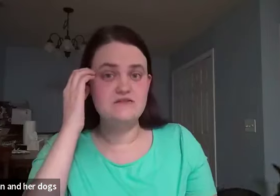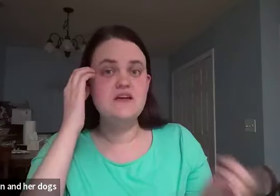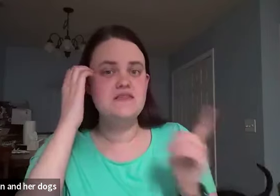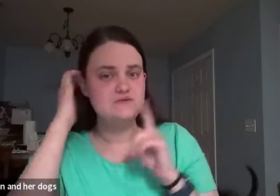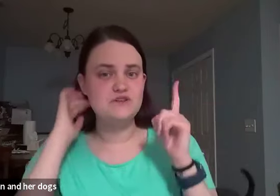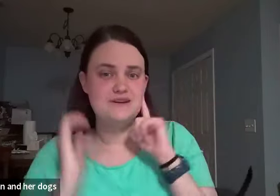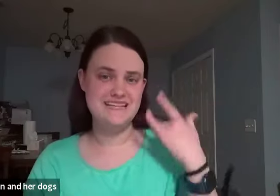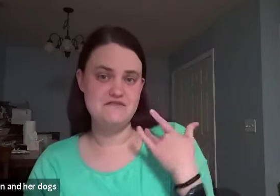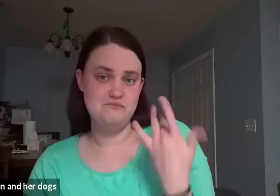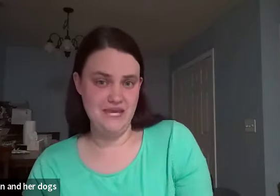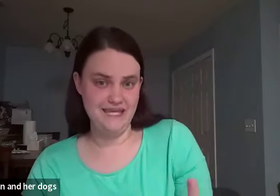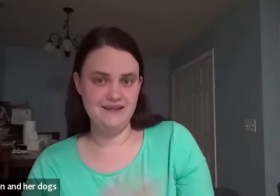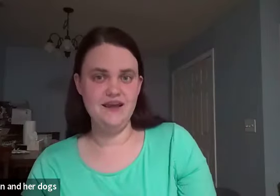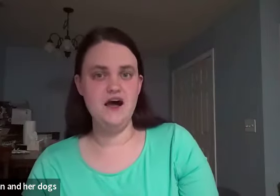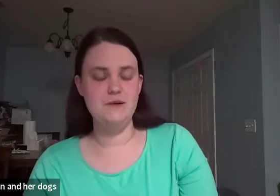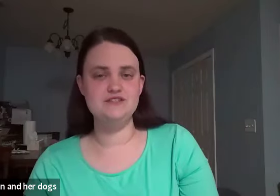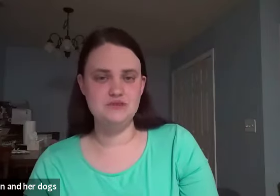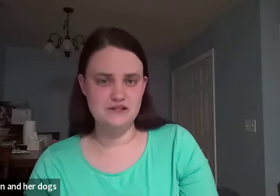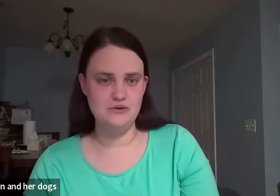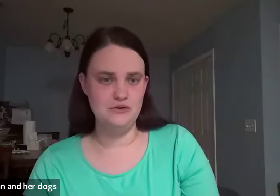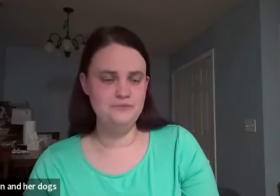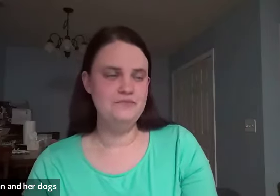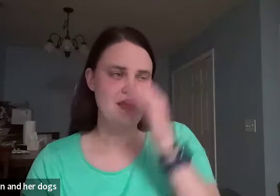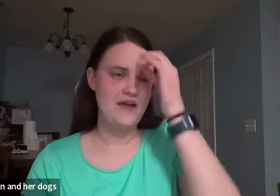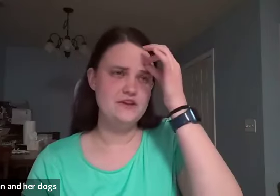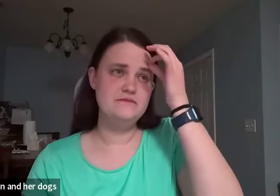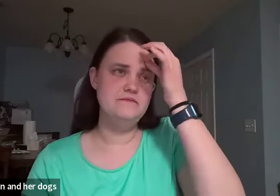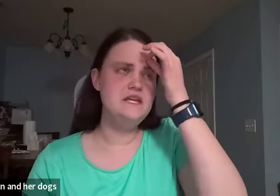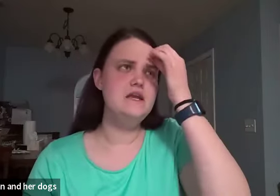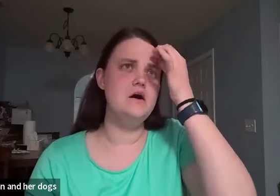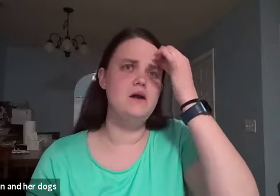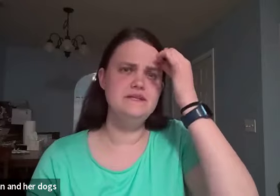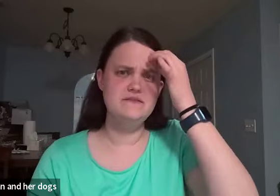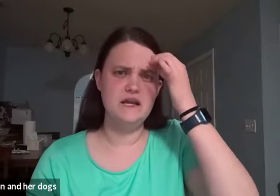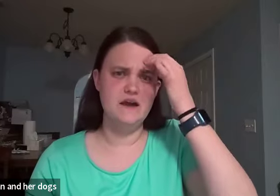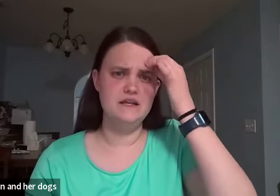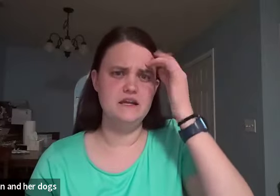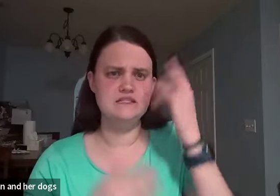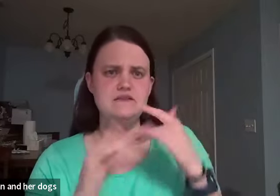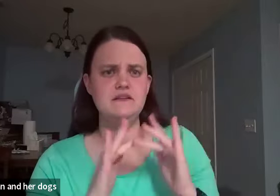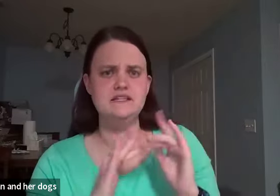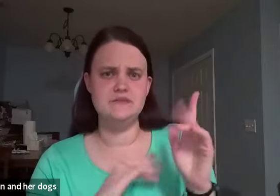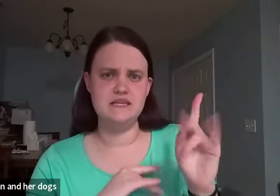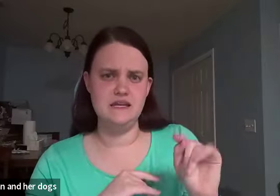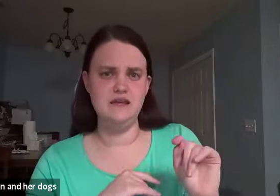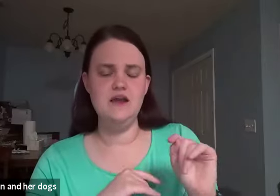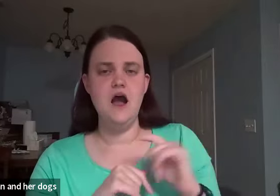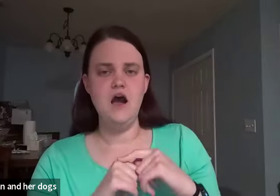off. That's what's called a deaf bing. It's really cool. There's a video. I'm gonna see if I can find it and I'll send the link to Miss Katie